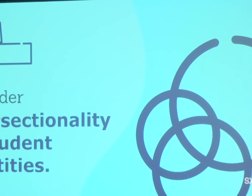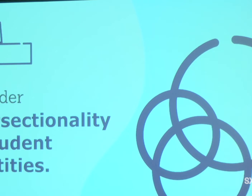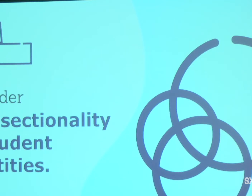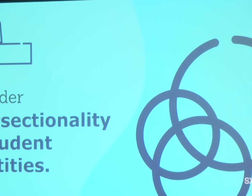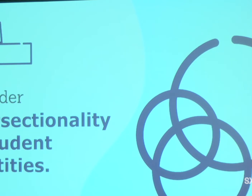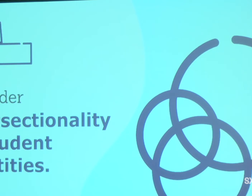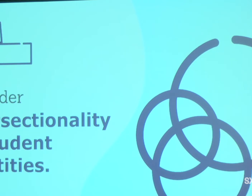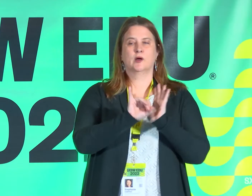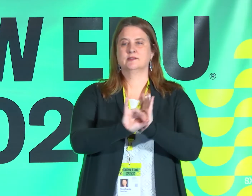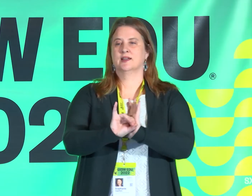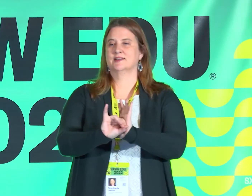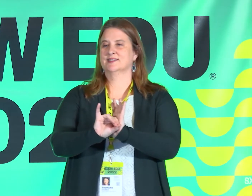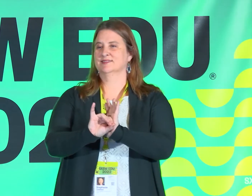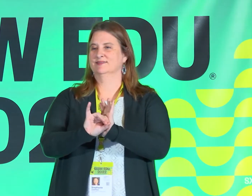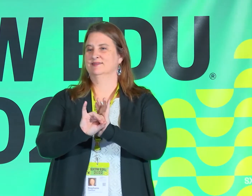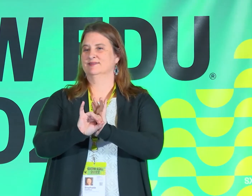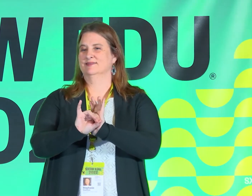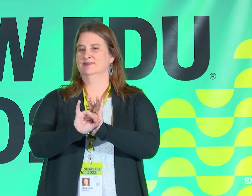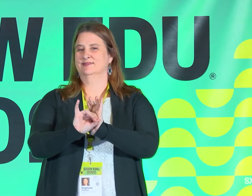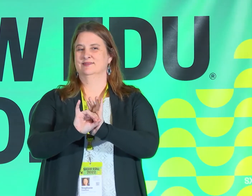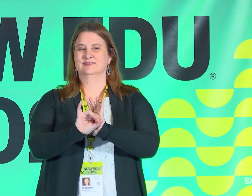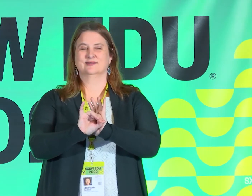The third thing is related to identity.